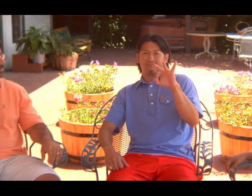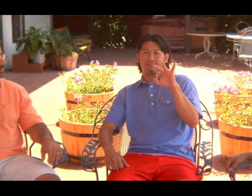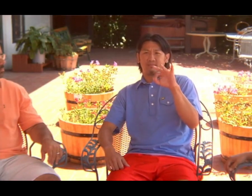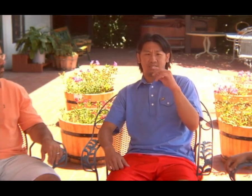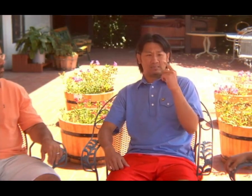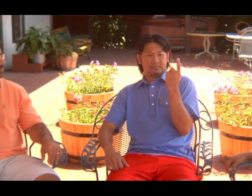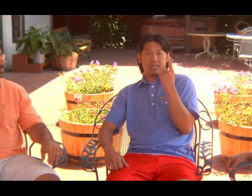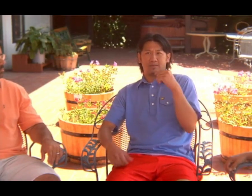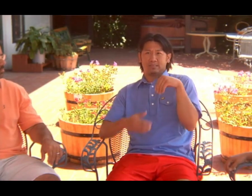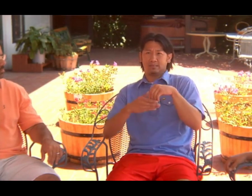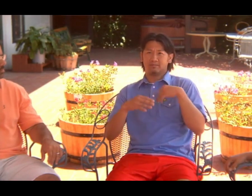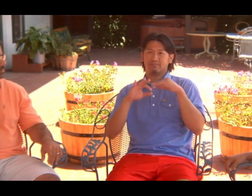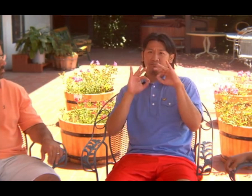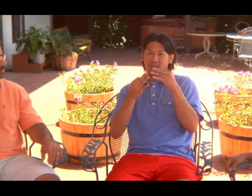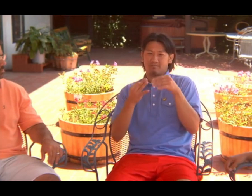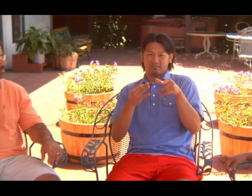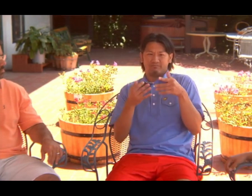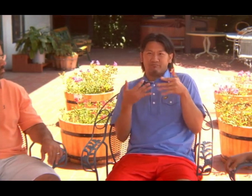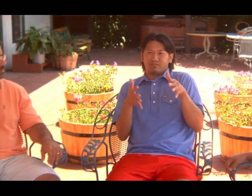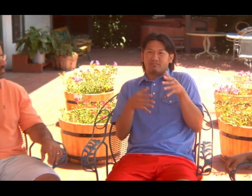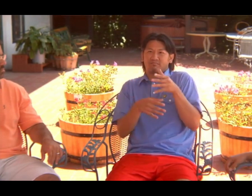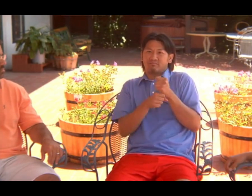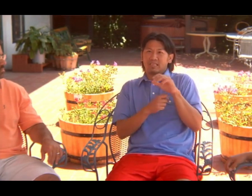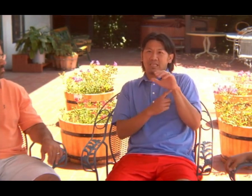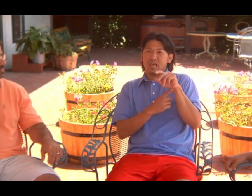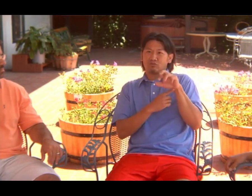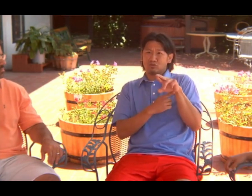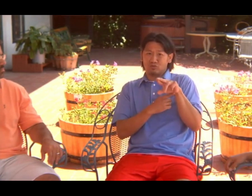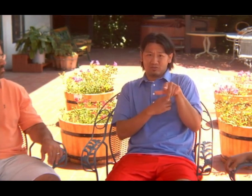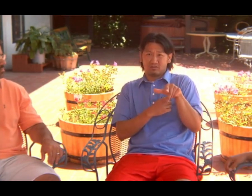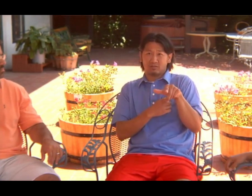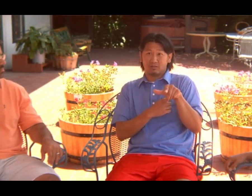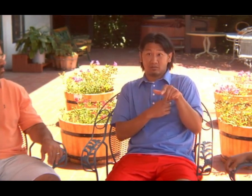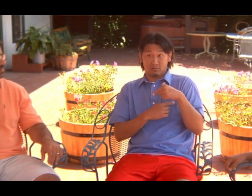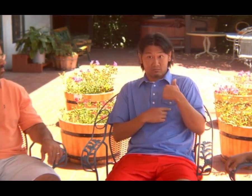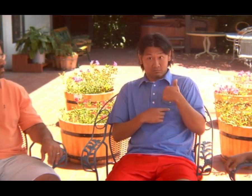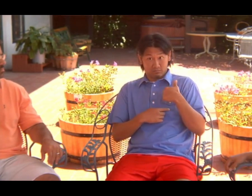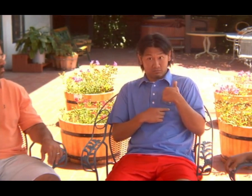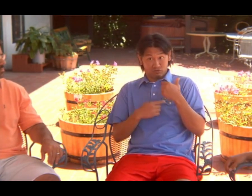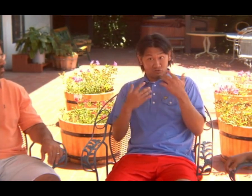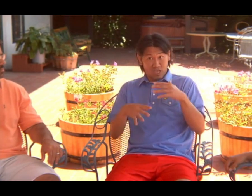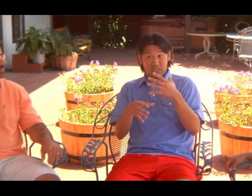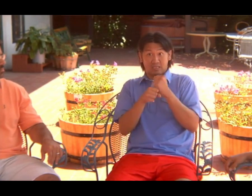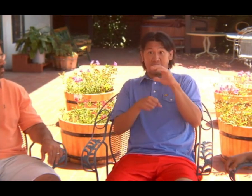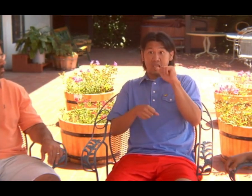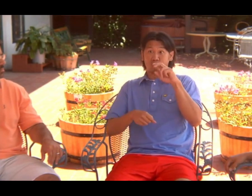If someone in my family has had cancer before, does that mean I have a higher chance of having it also?